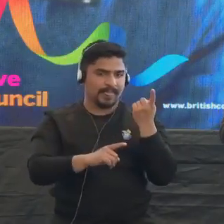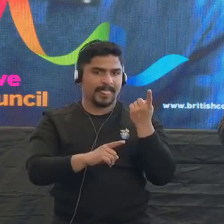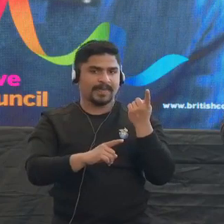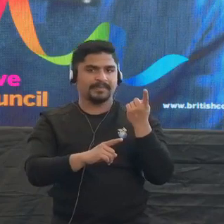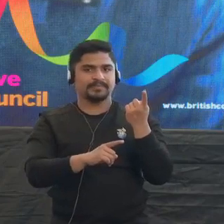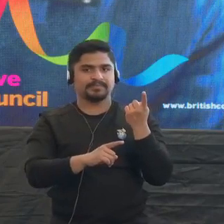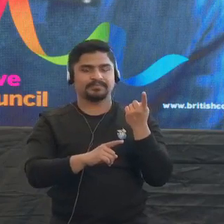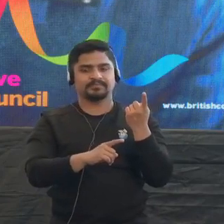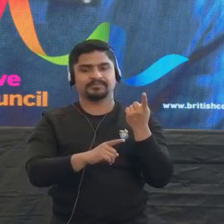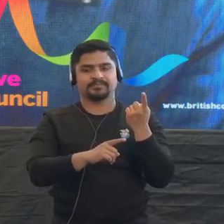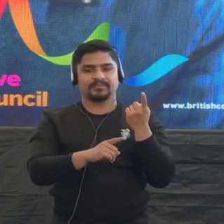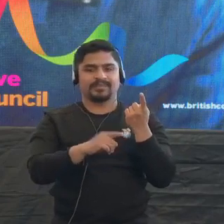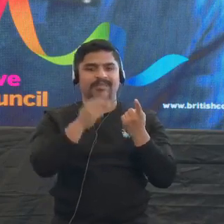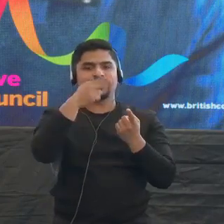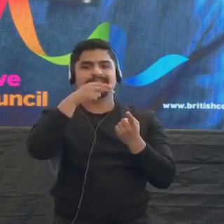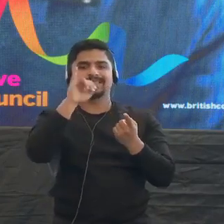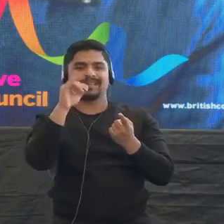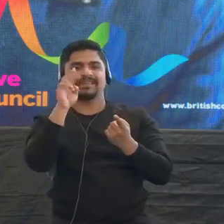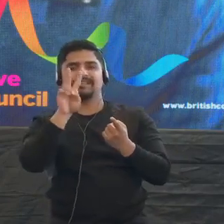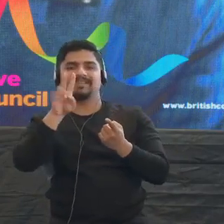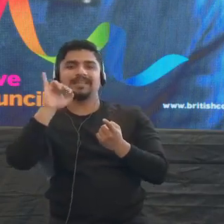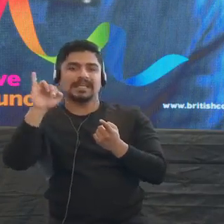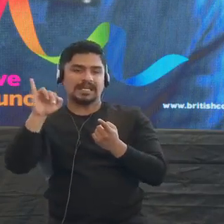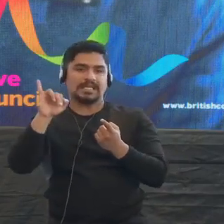HI, VI,